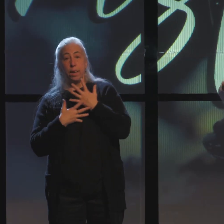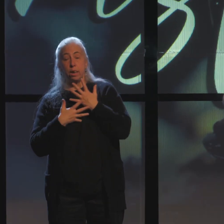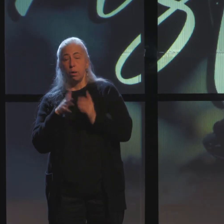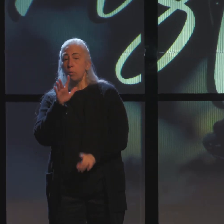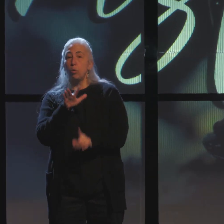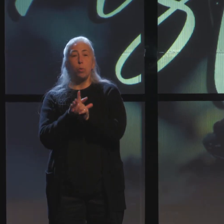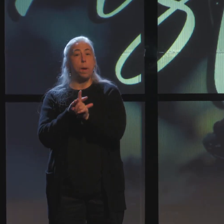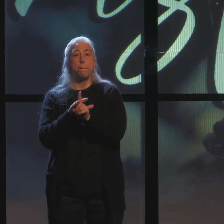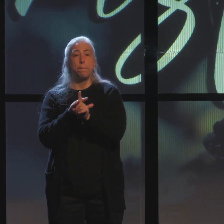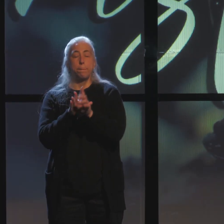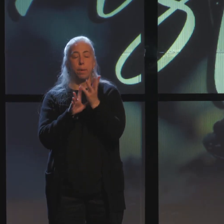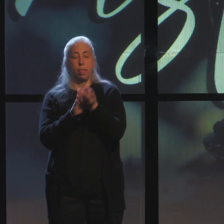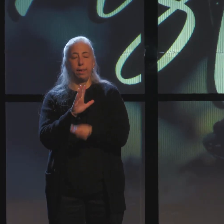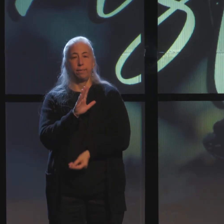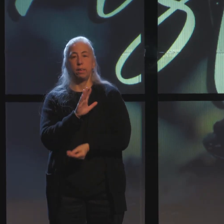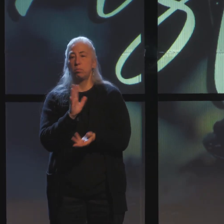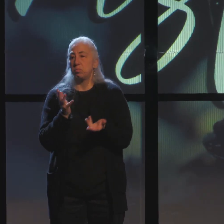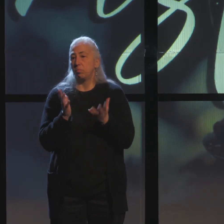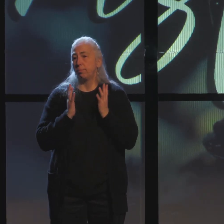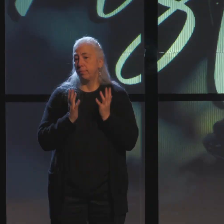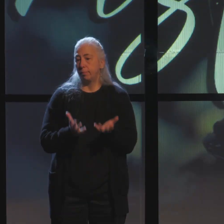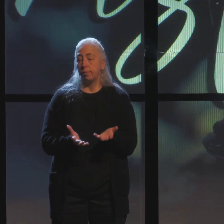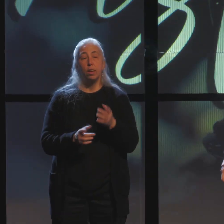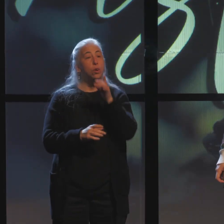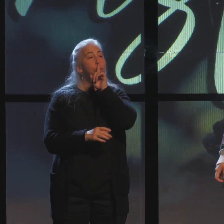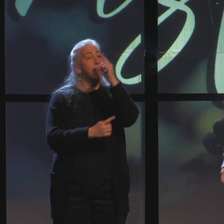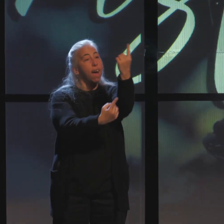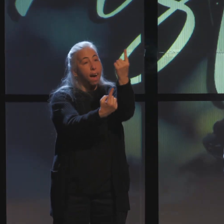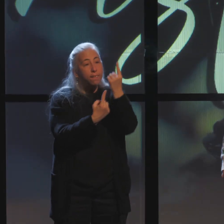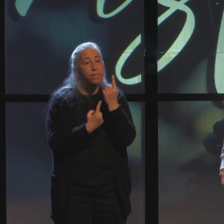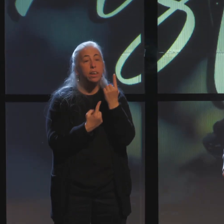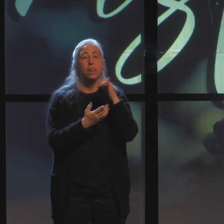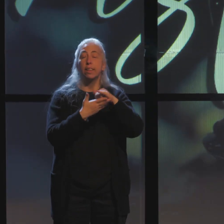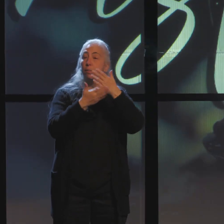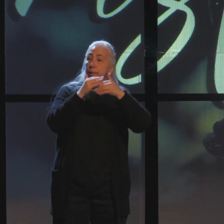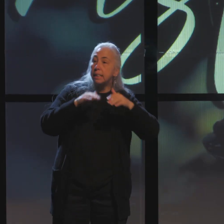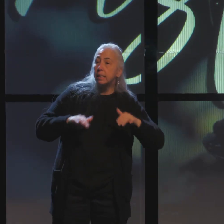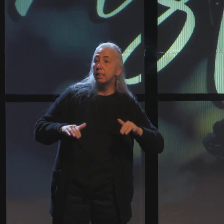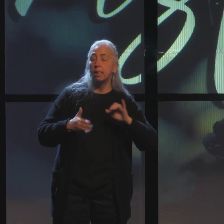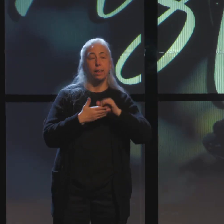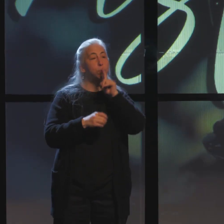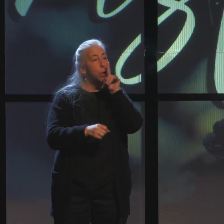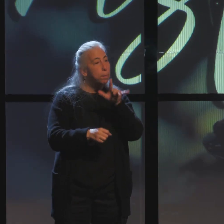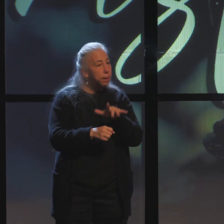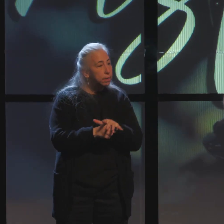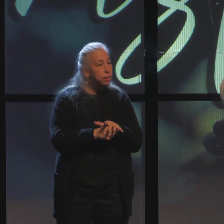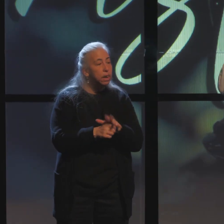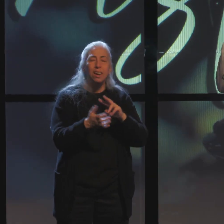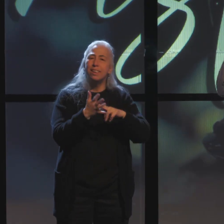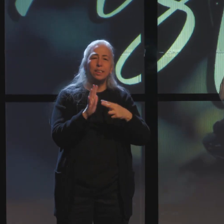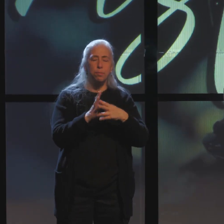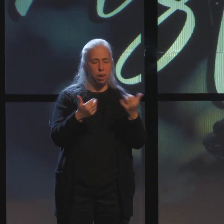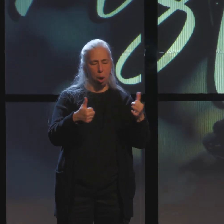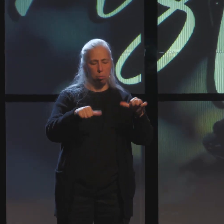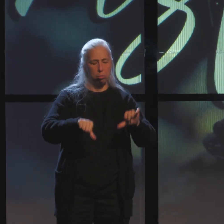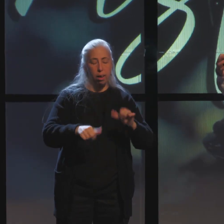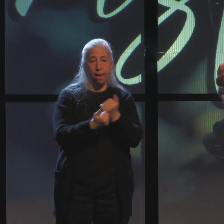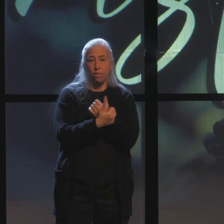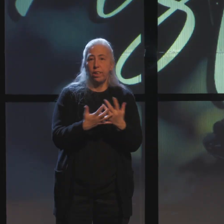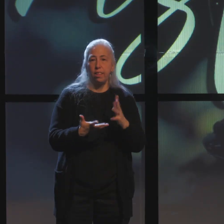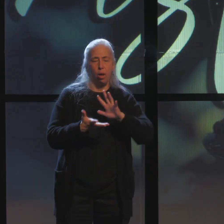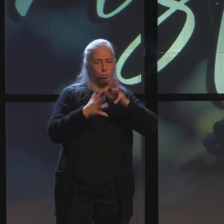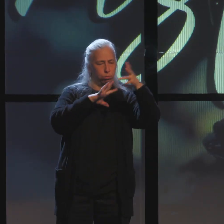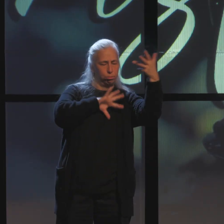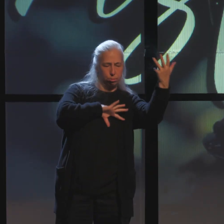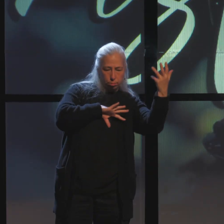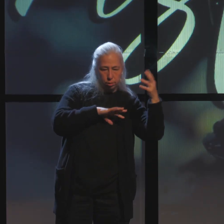go. And so Advent peace, the promise, it doesn't deny all the noise in our lives that we